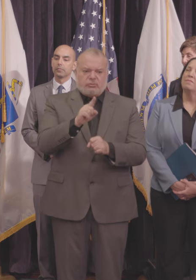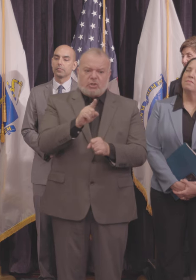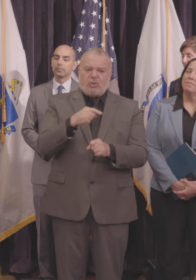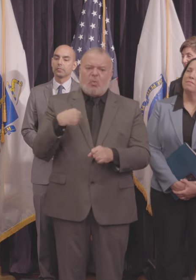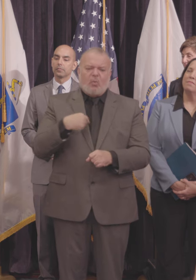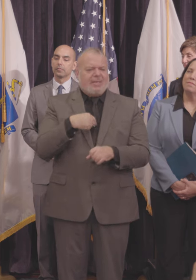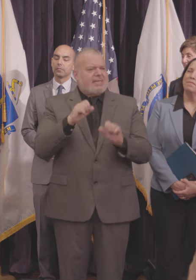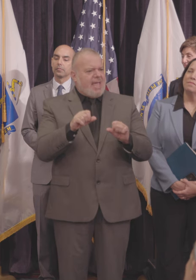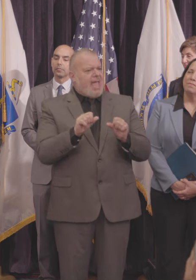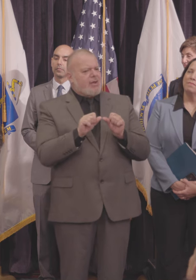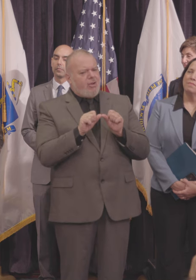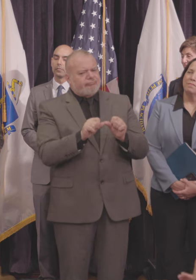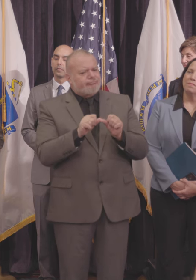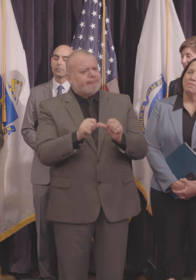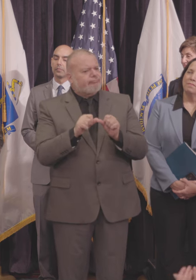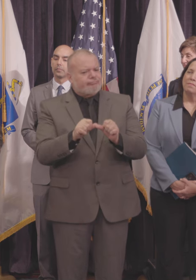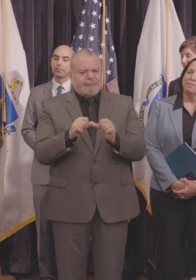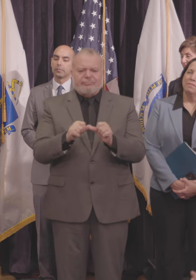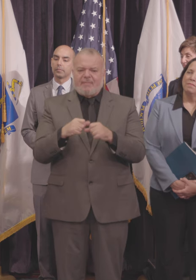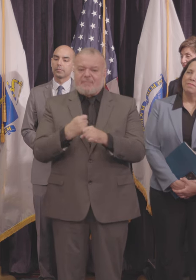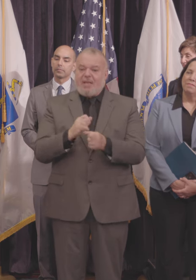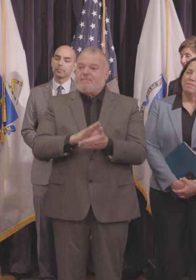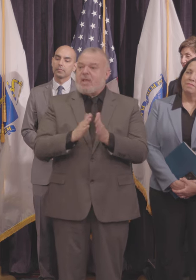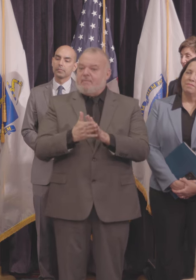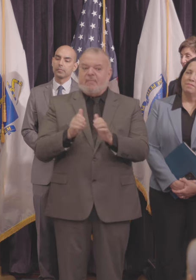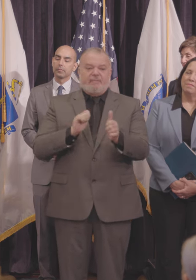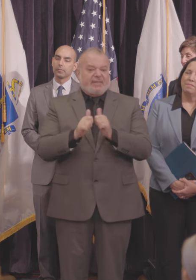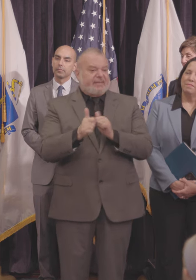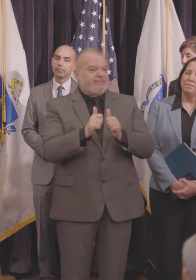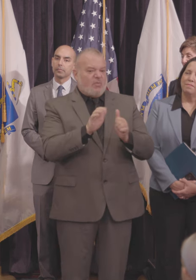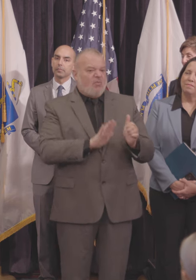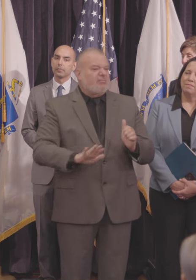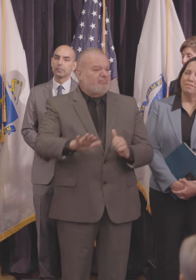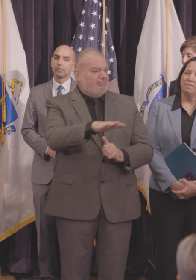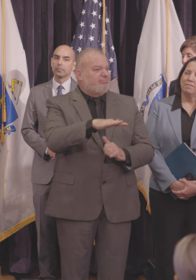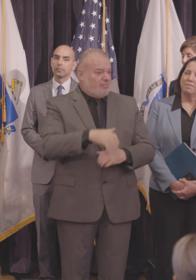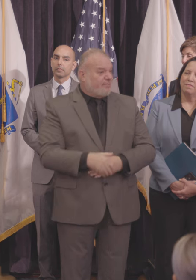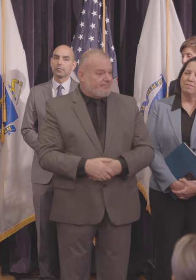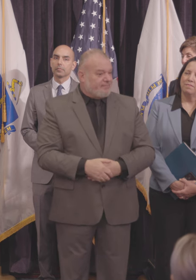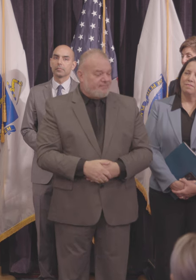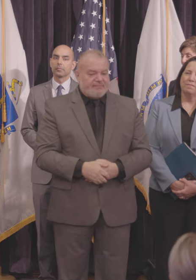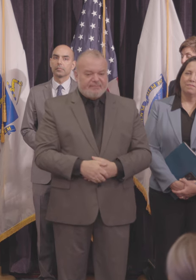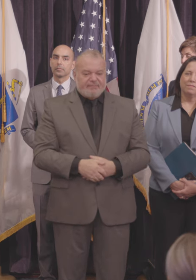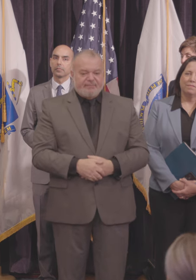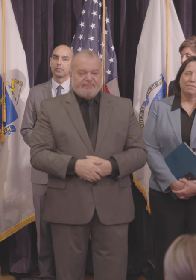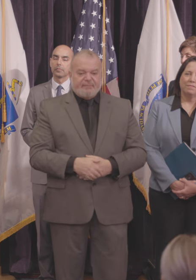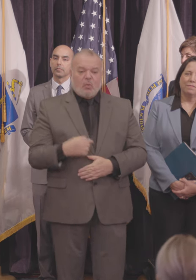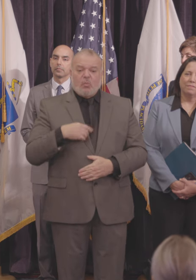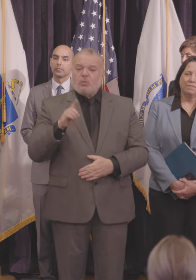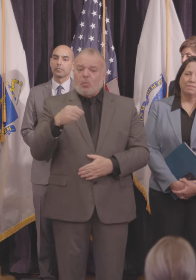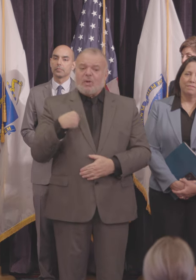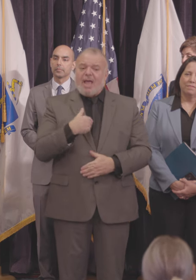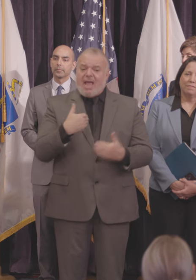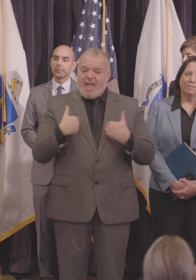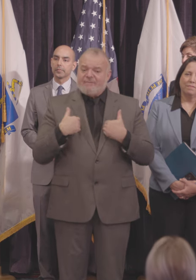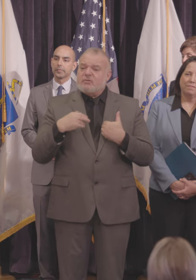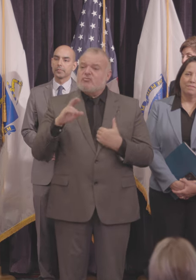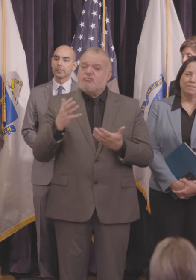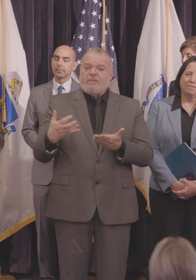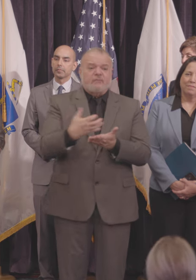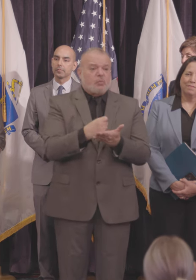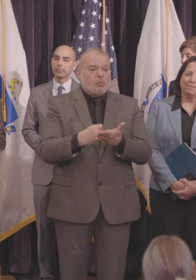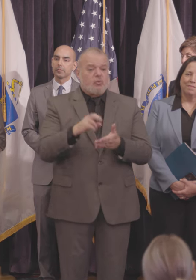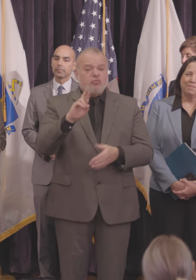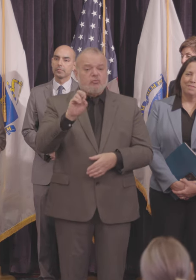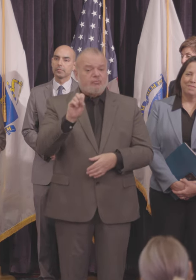competitive. In addition, House 2 relies on a combination of reoccurring new revenues options, limited one-time and multi-year resources to produce